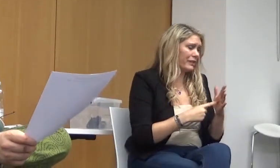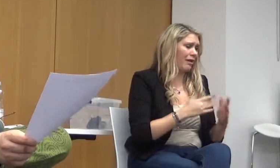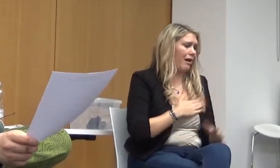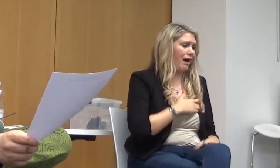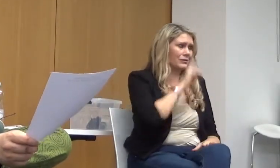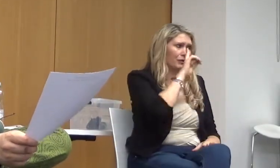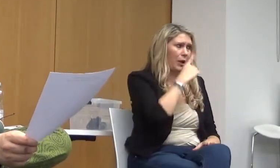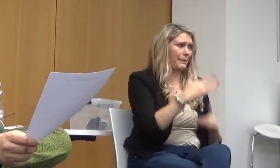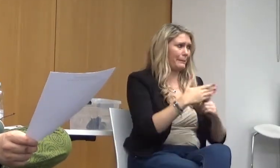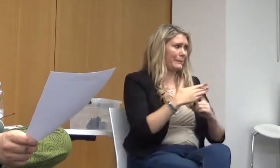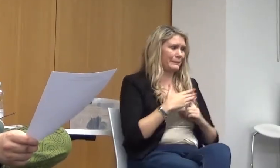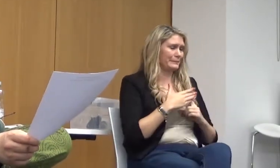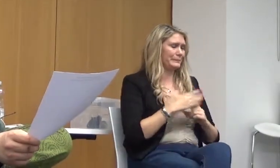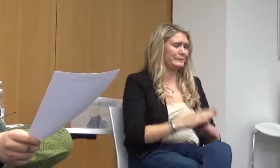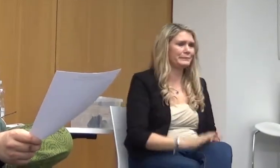Orgreave.